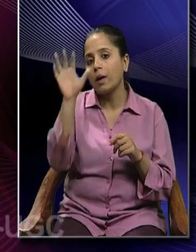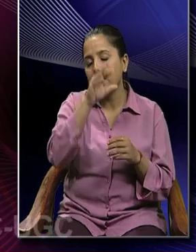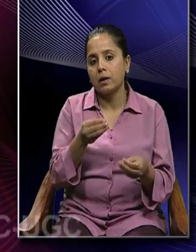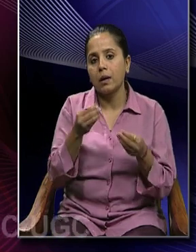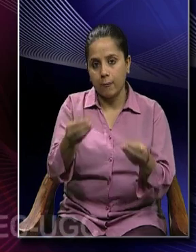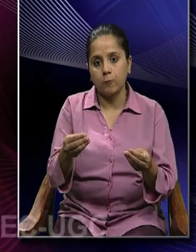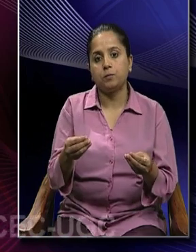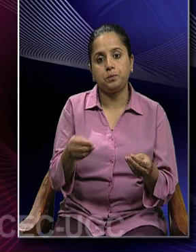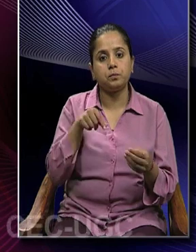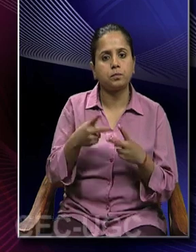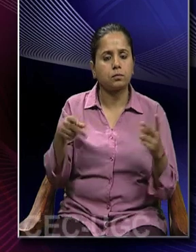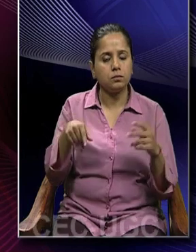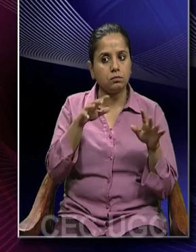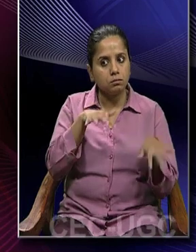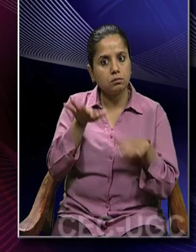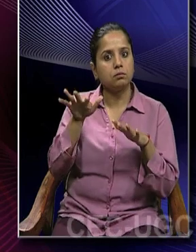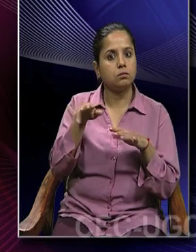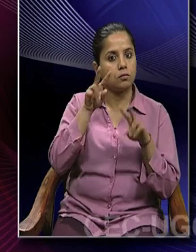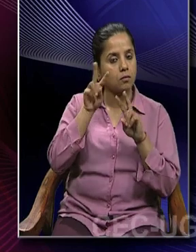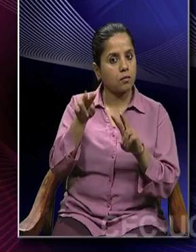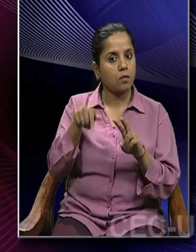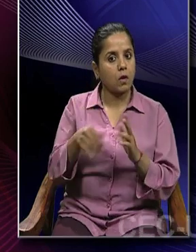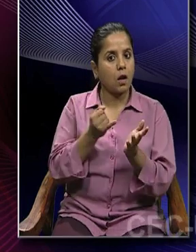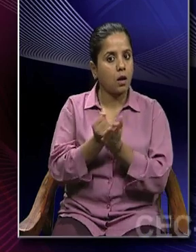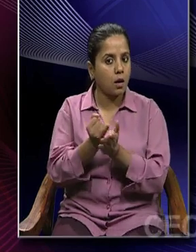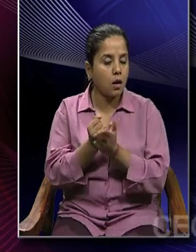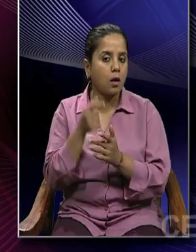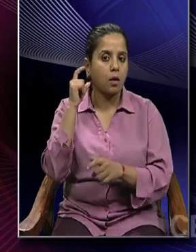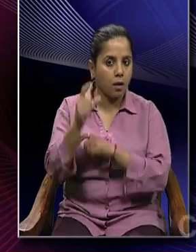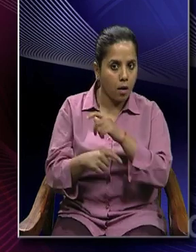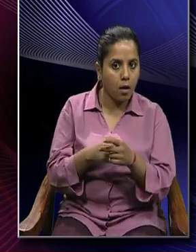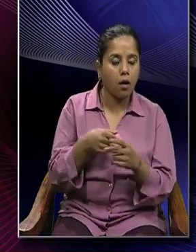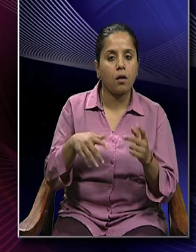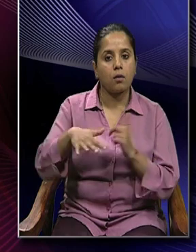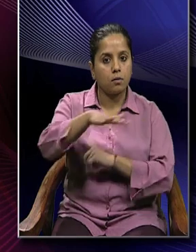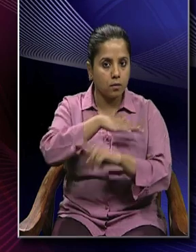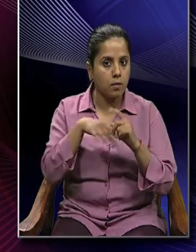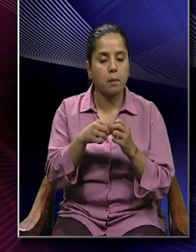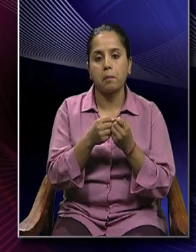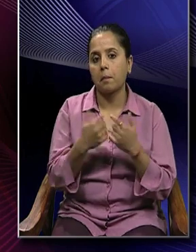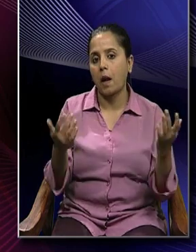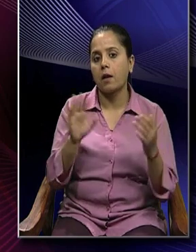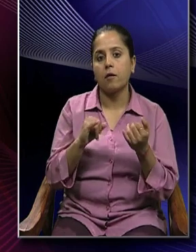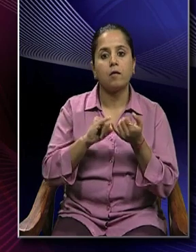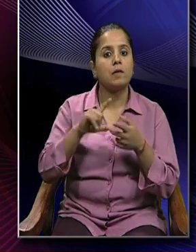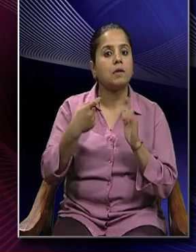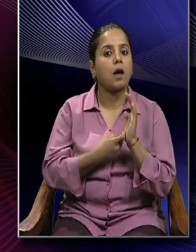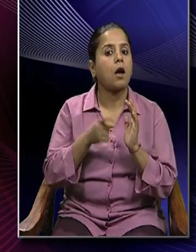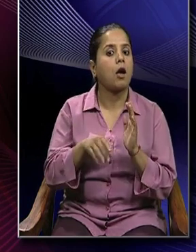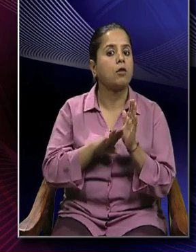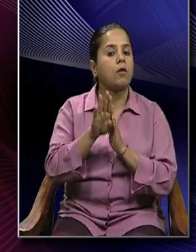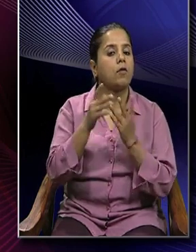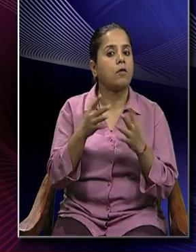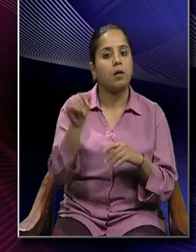no kind of attention to the agriculture industry sector. We find that many of the sectors which could have developed in